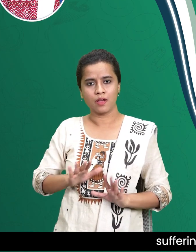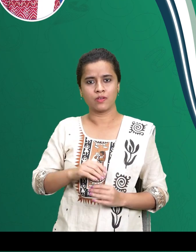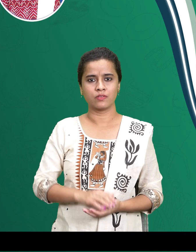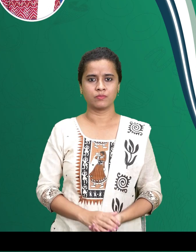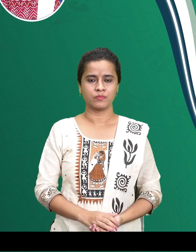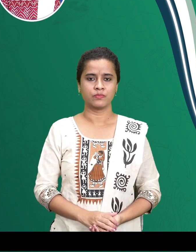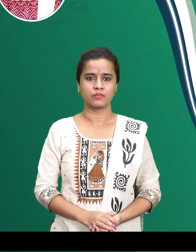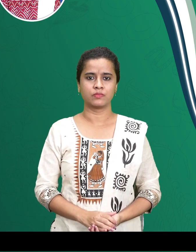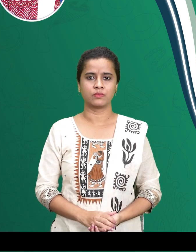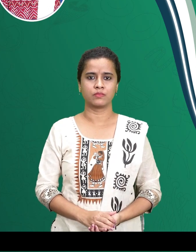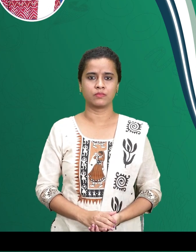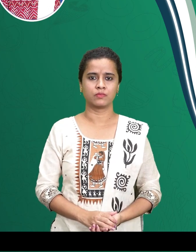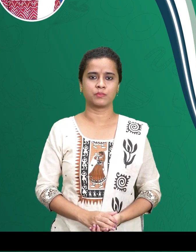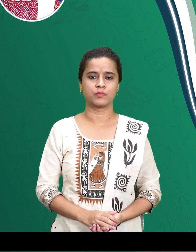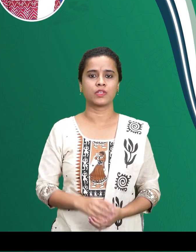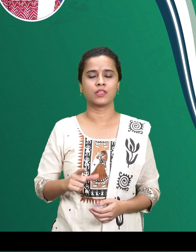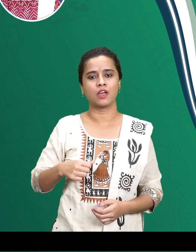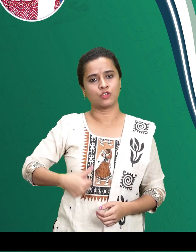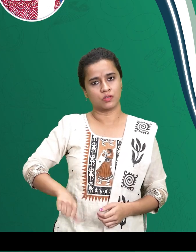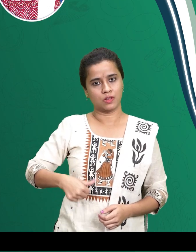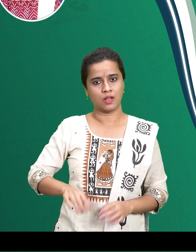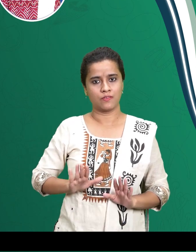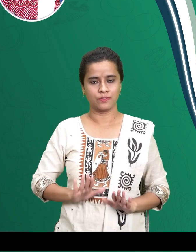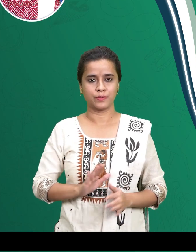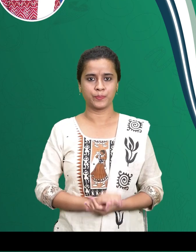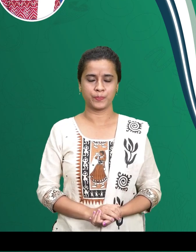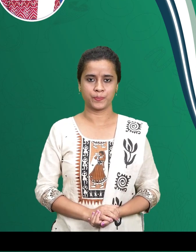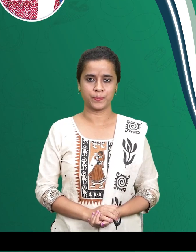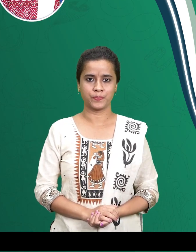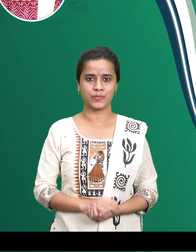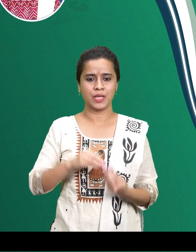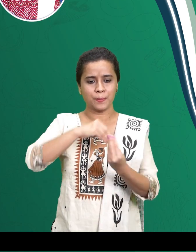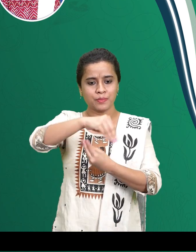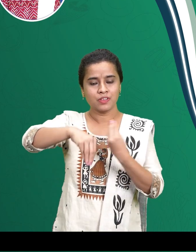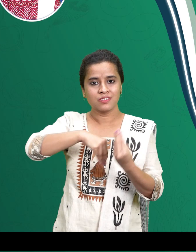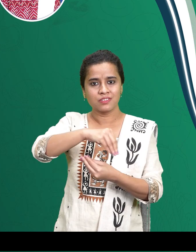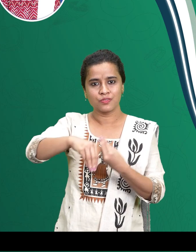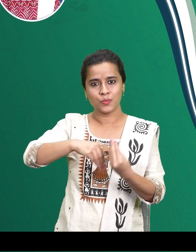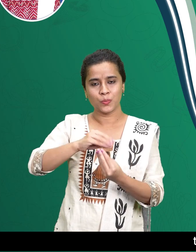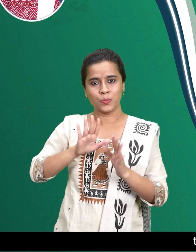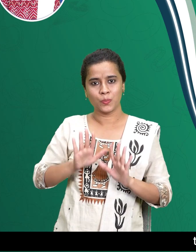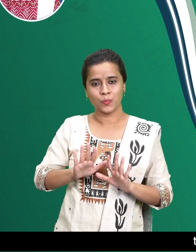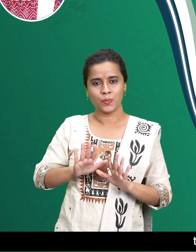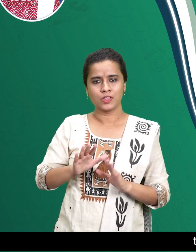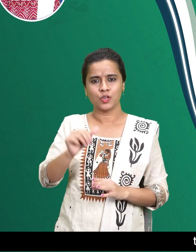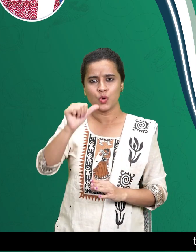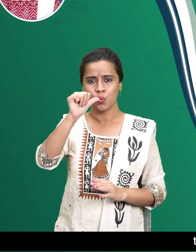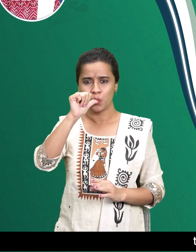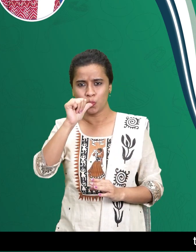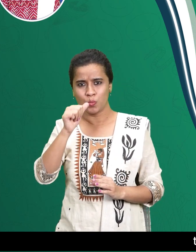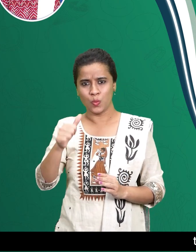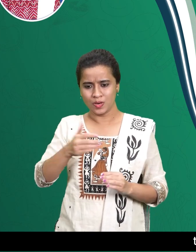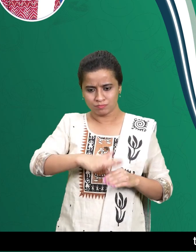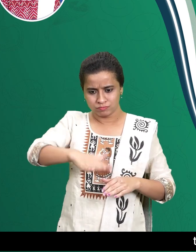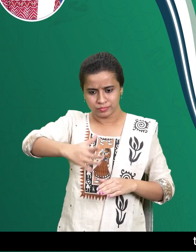Such As Cholera Get Mixed With The Drinking Water